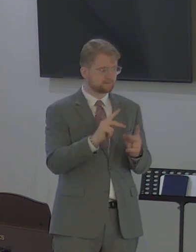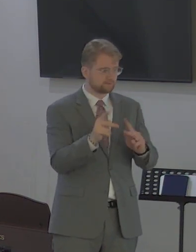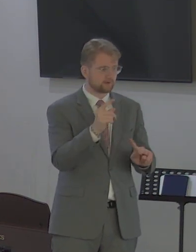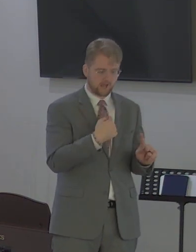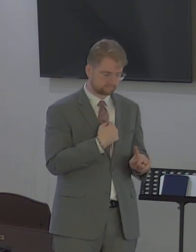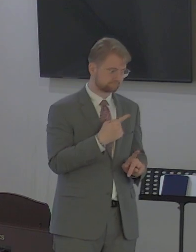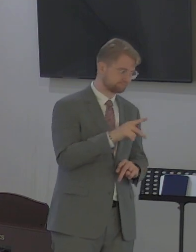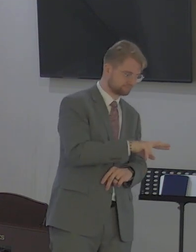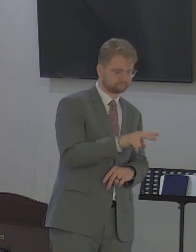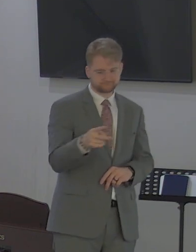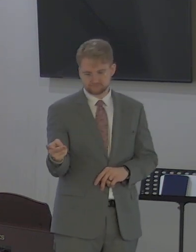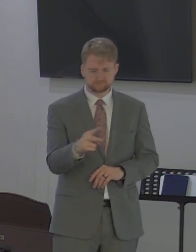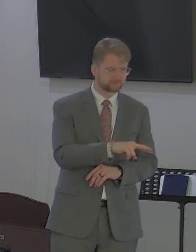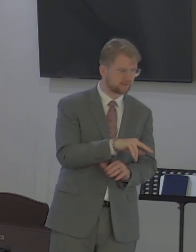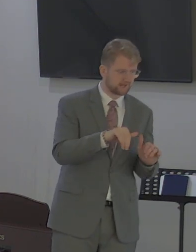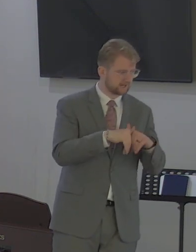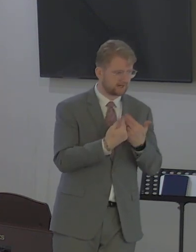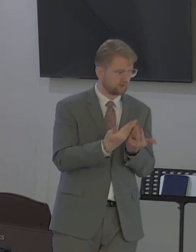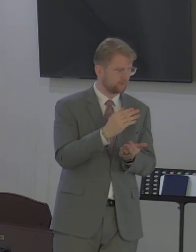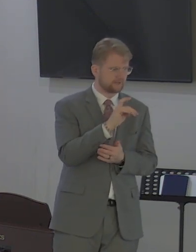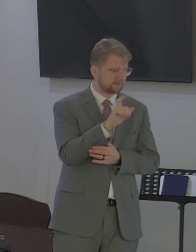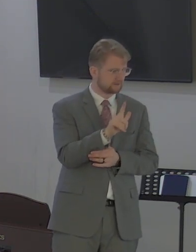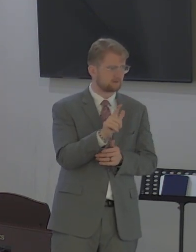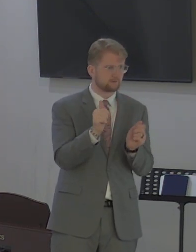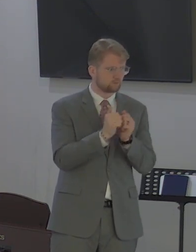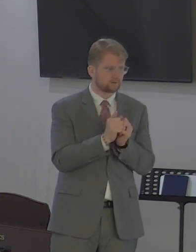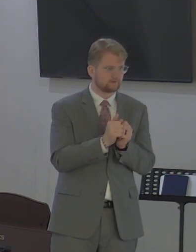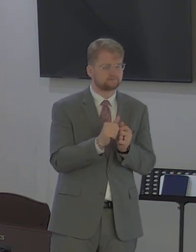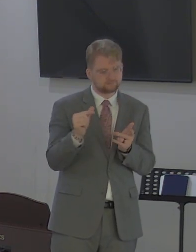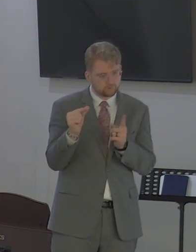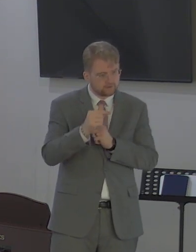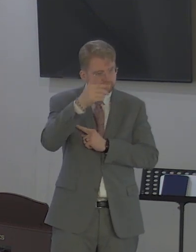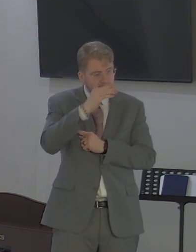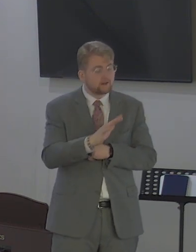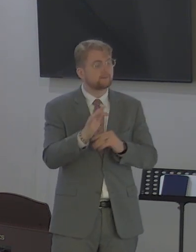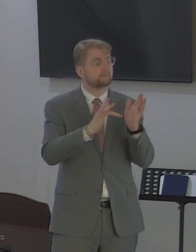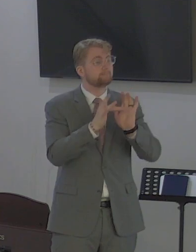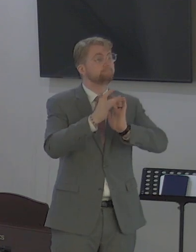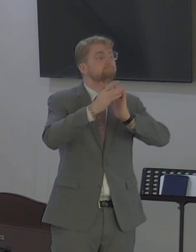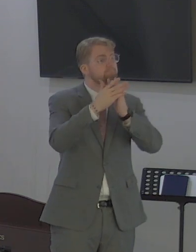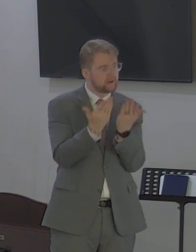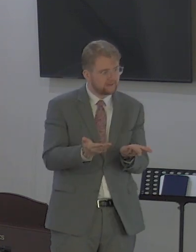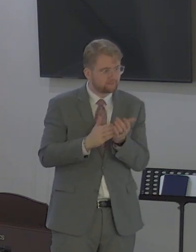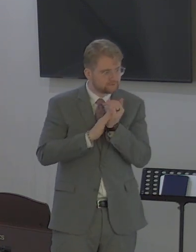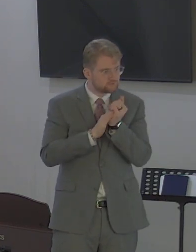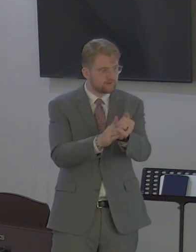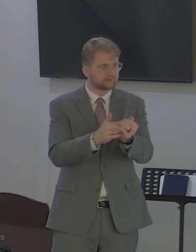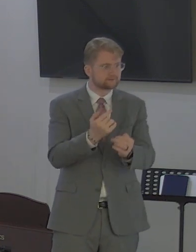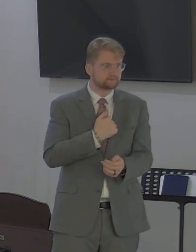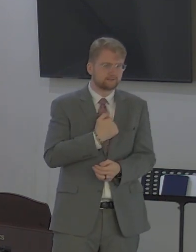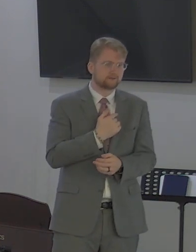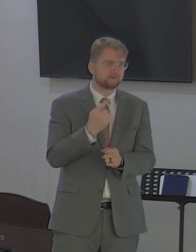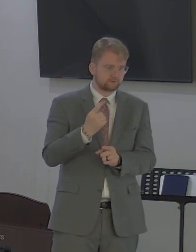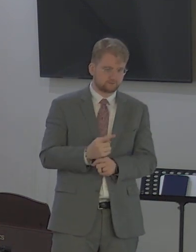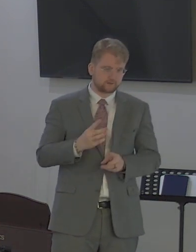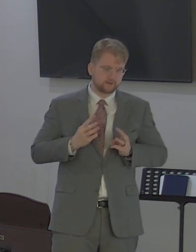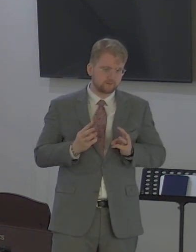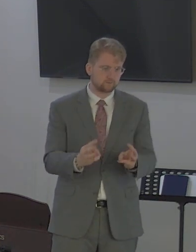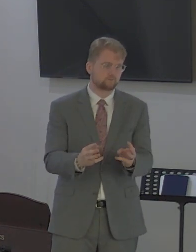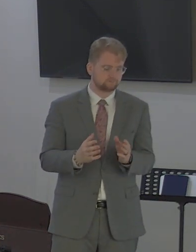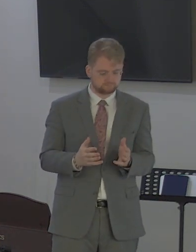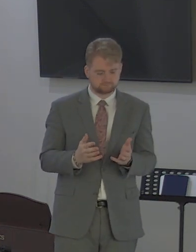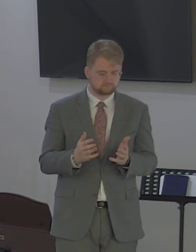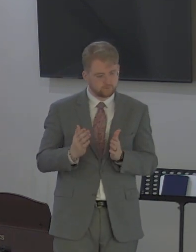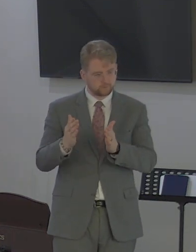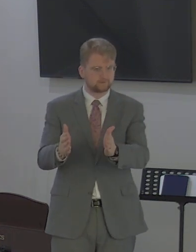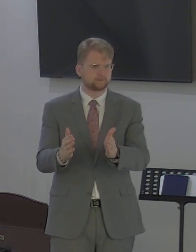The Word of God. The Bible is what guides me and directs me down the right road. We're not going to get into this debate, but why do you think